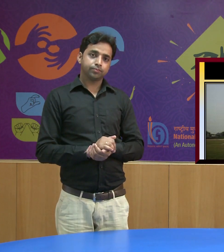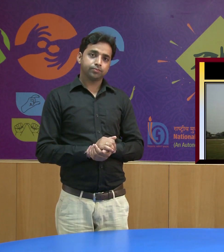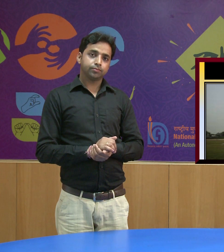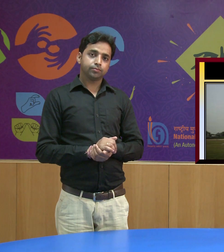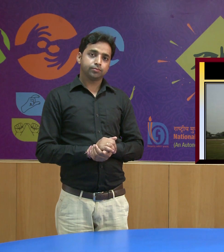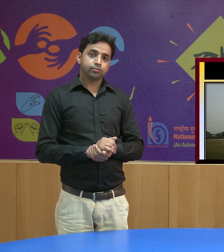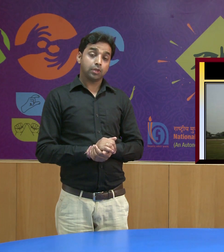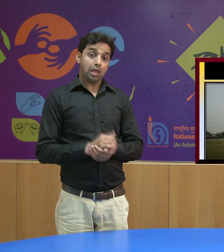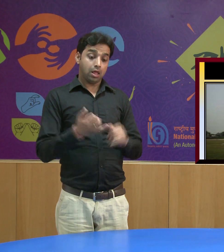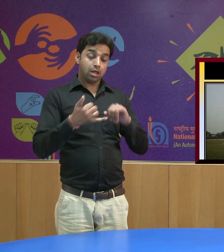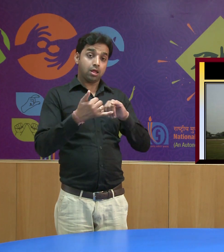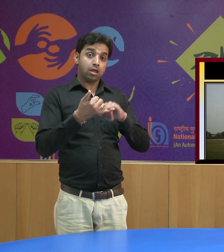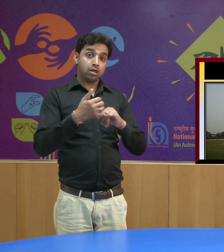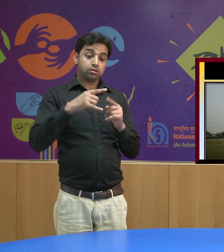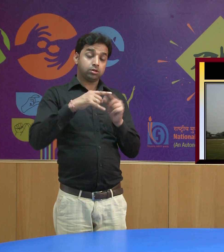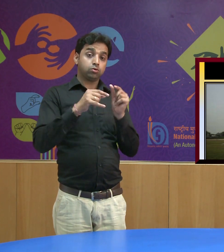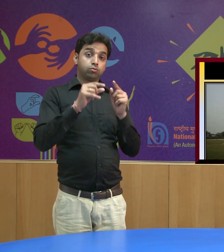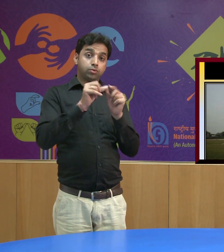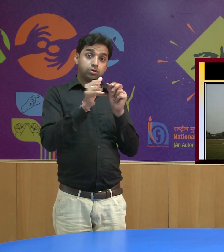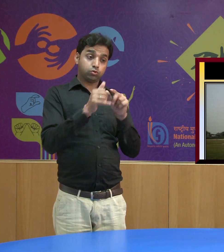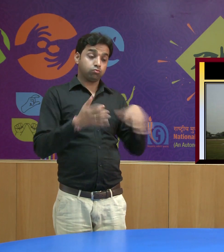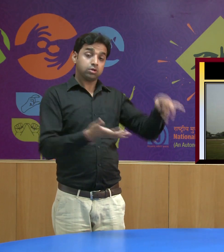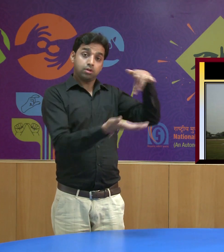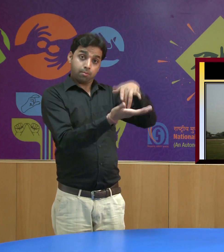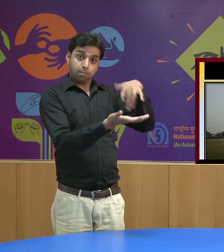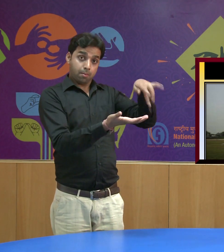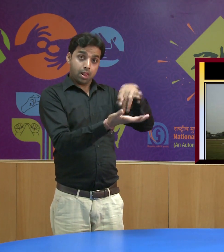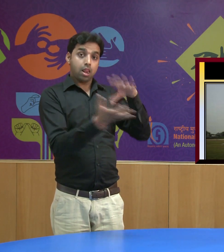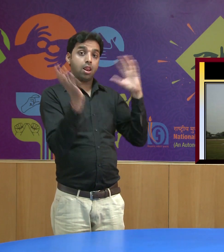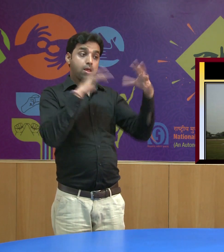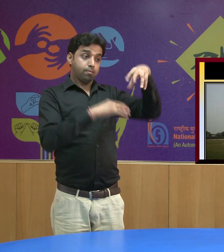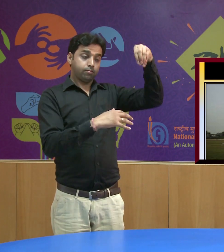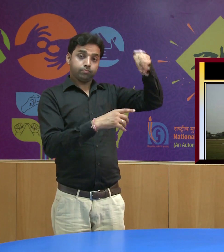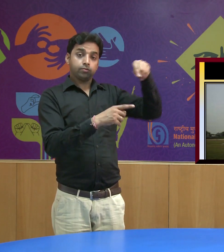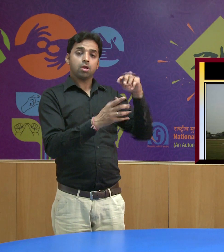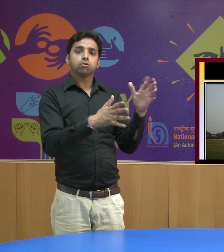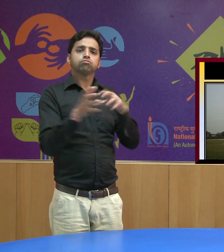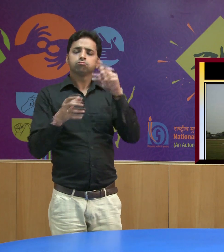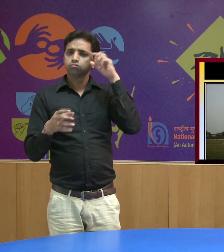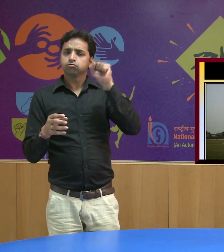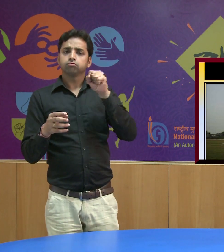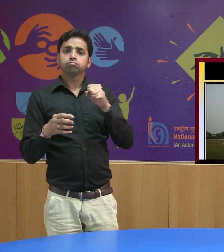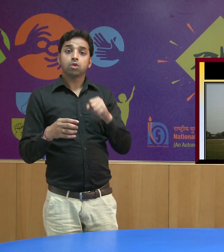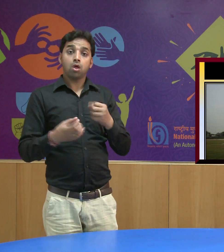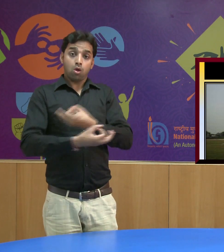a stupa is a place where the remains of Gautam Buddha have been